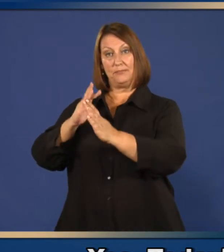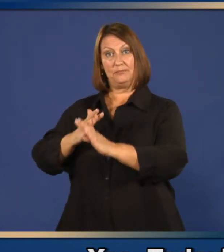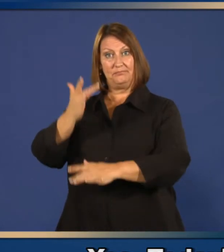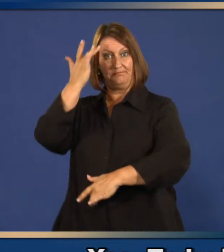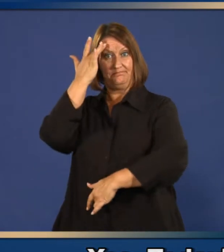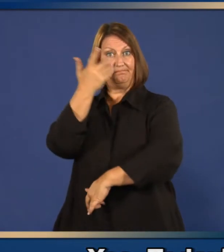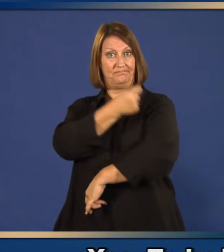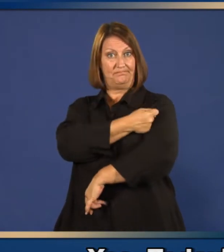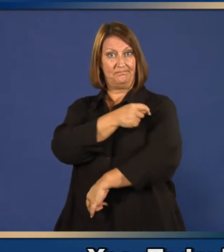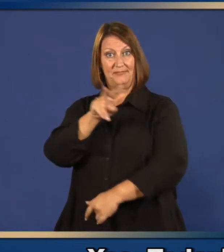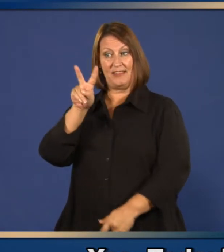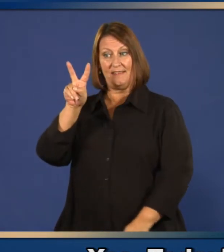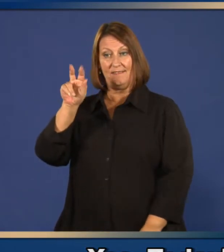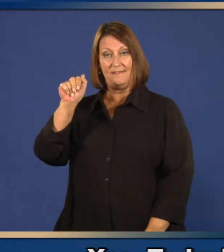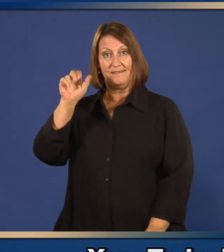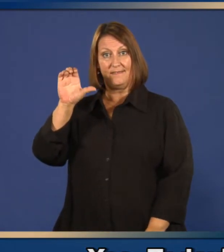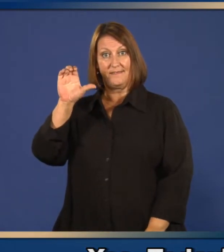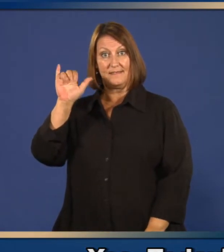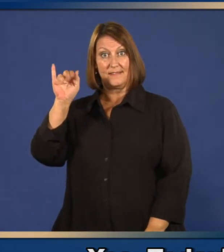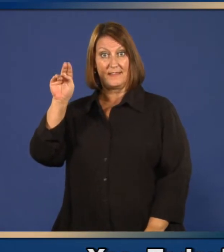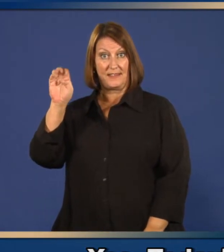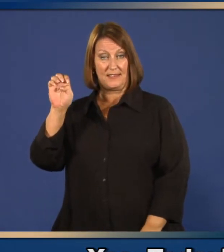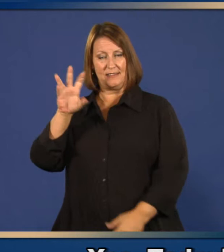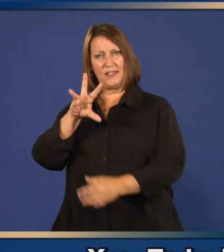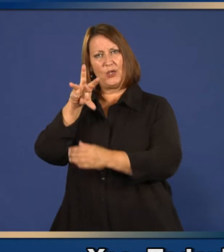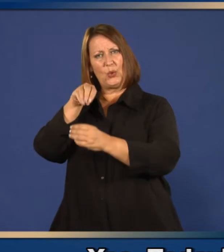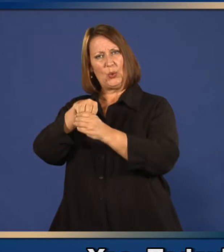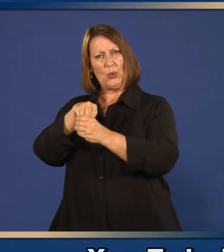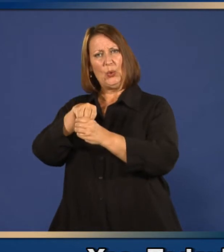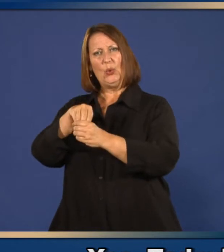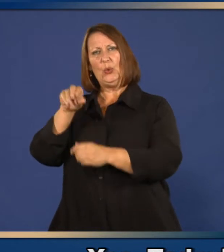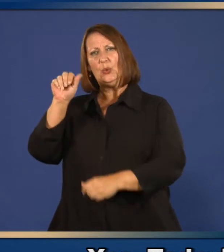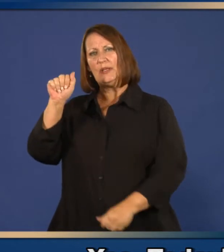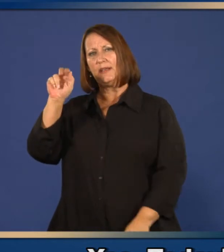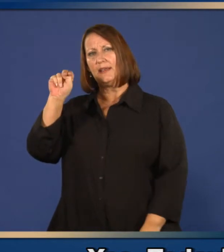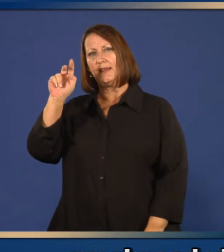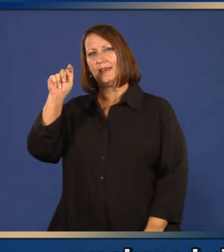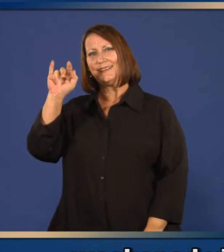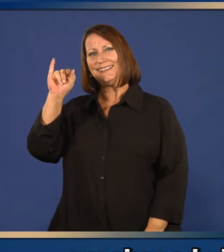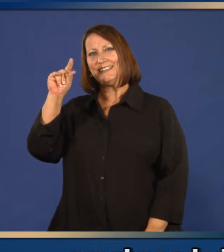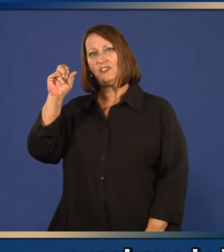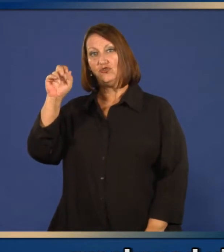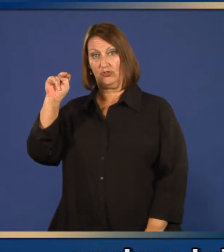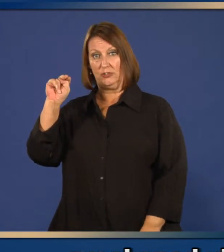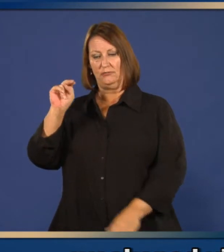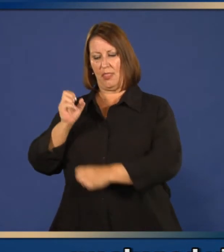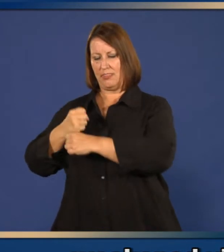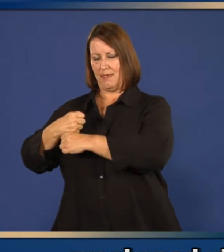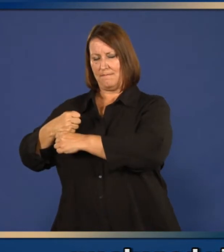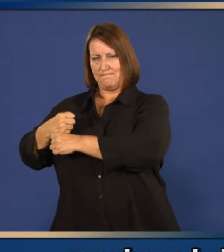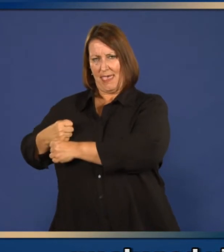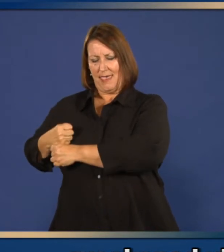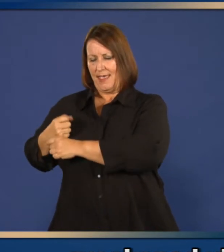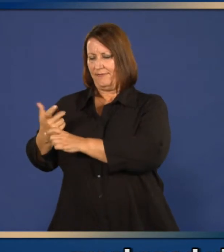Vaccines contain antigens, which are either live but very weakened viruses,